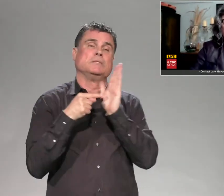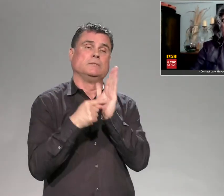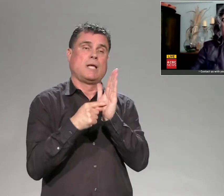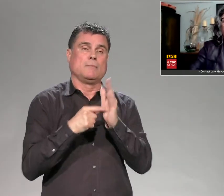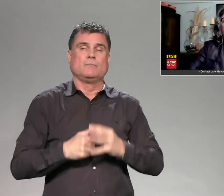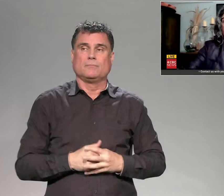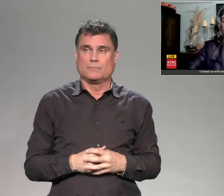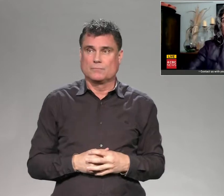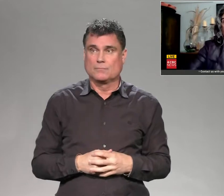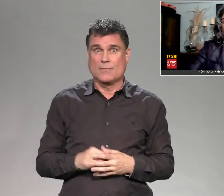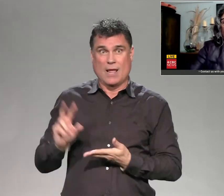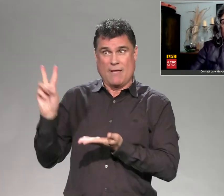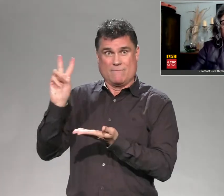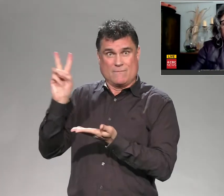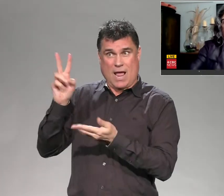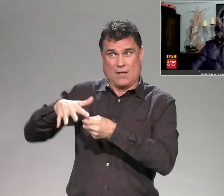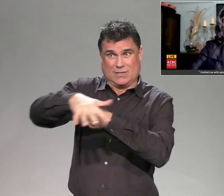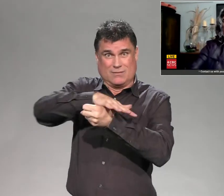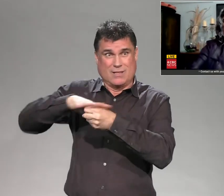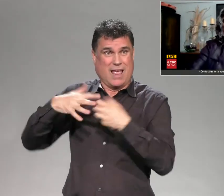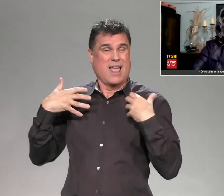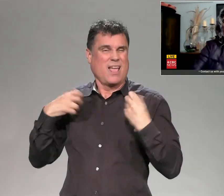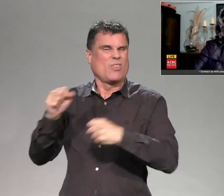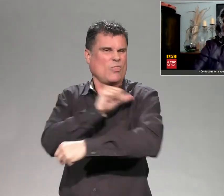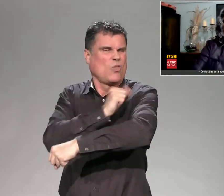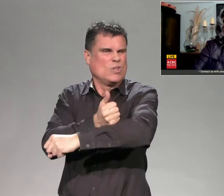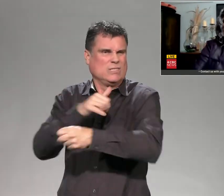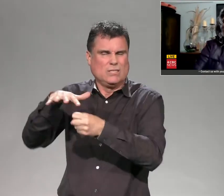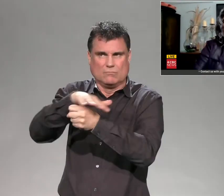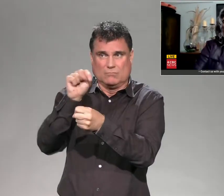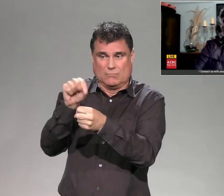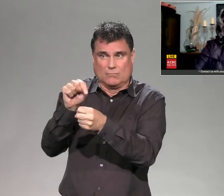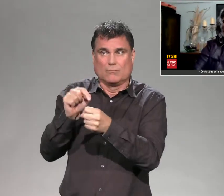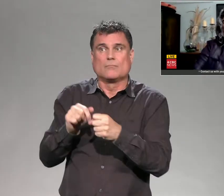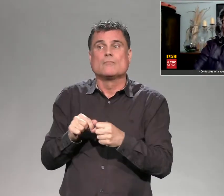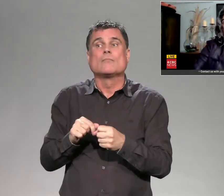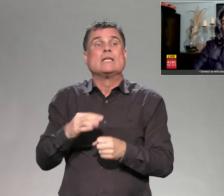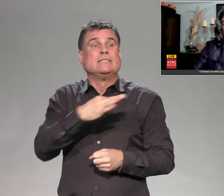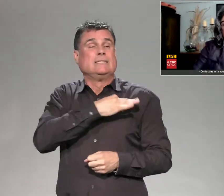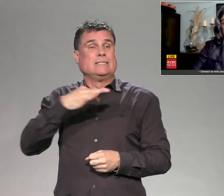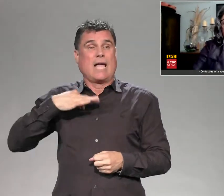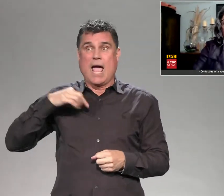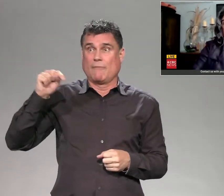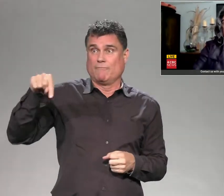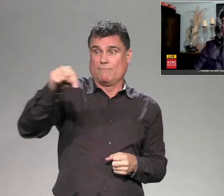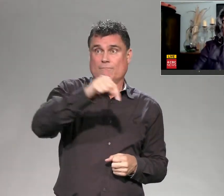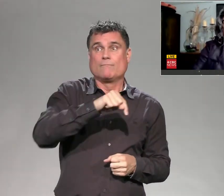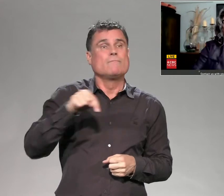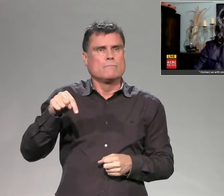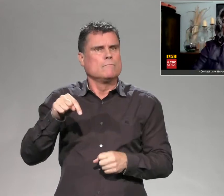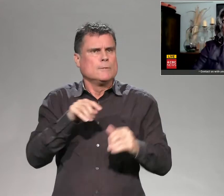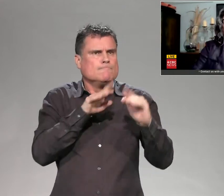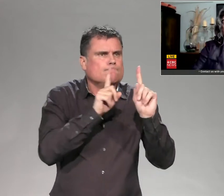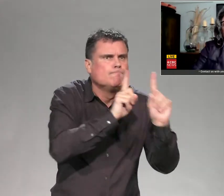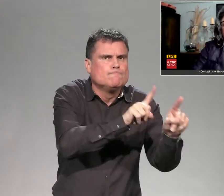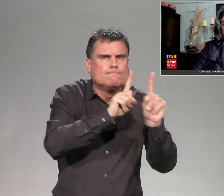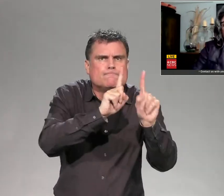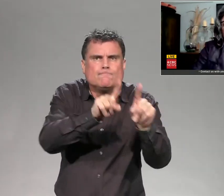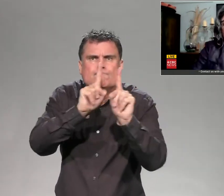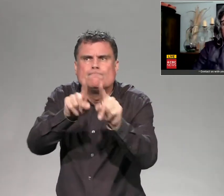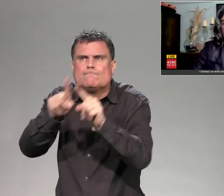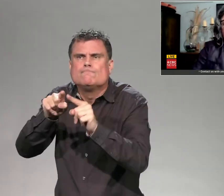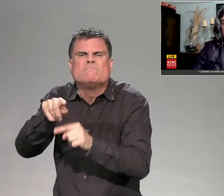like shelters, like drop-in centers, to vaccinate the most vulnerable in